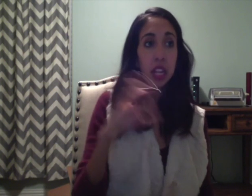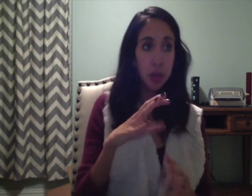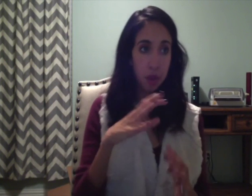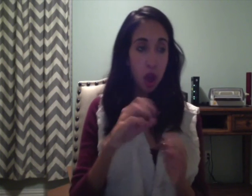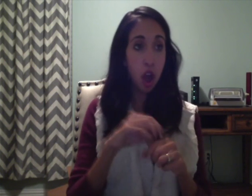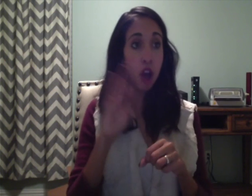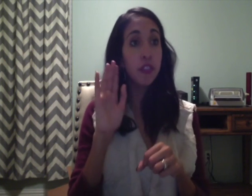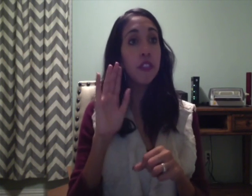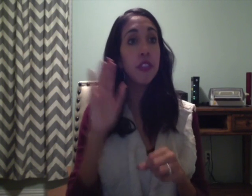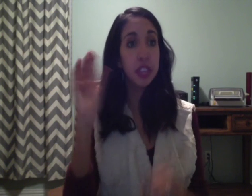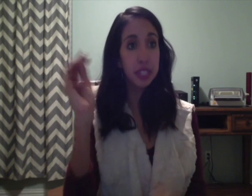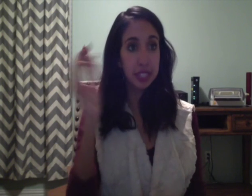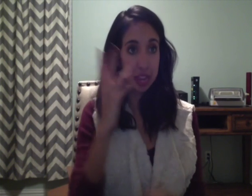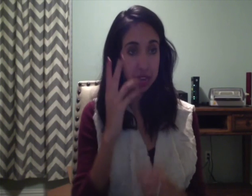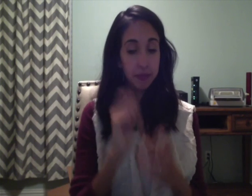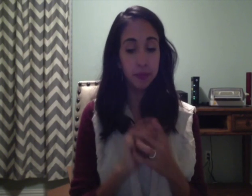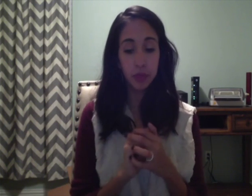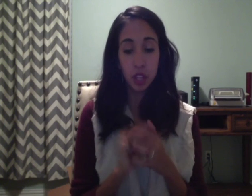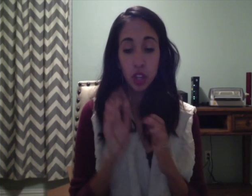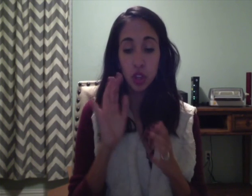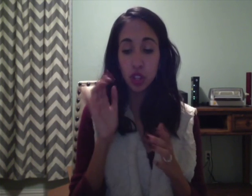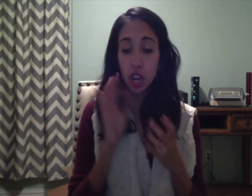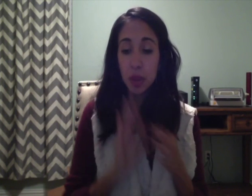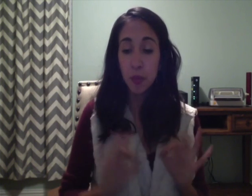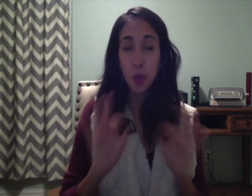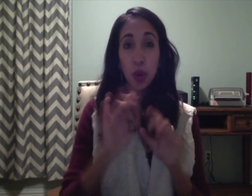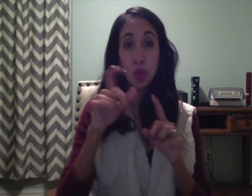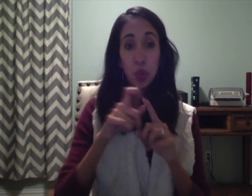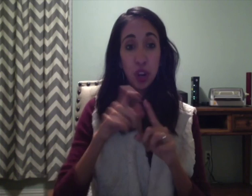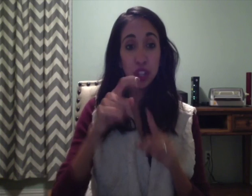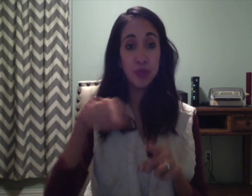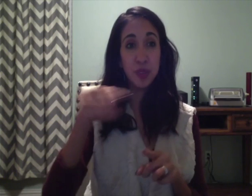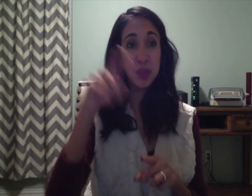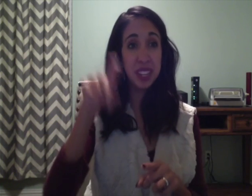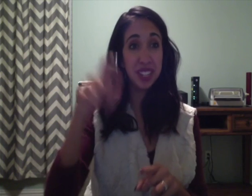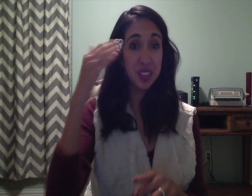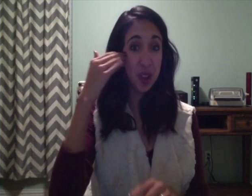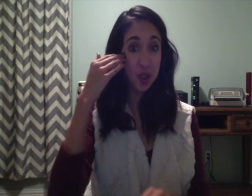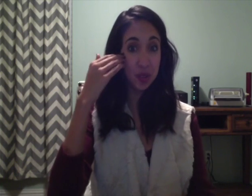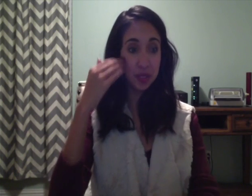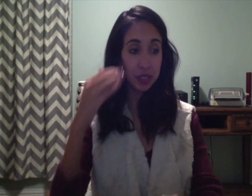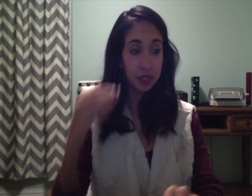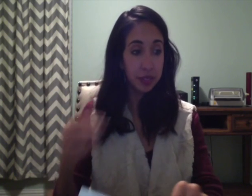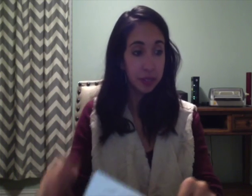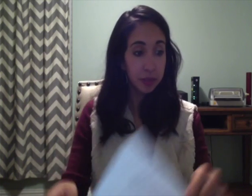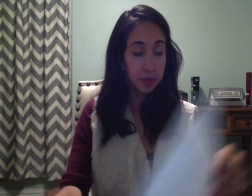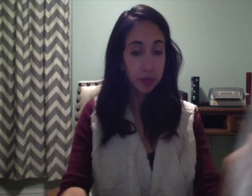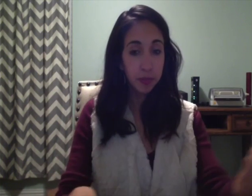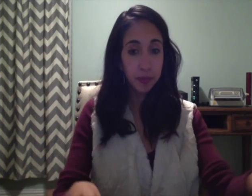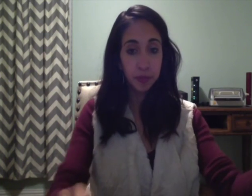come off the sun. Those are important words you need to know.